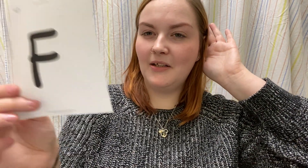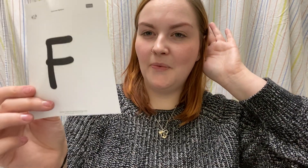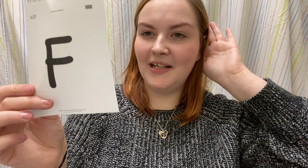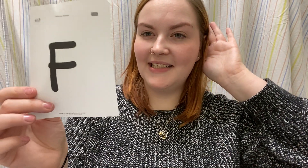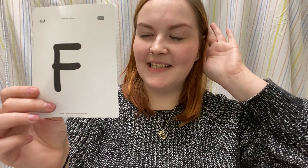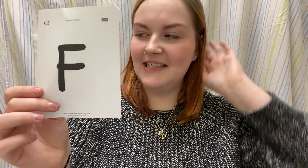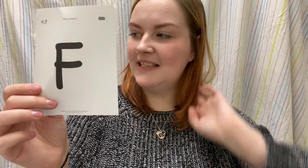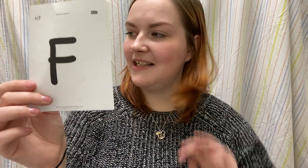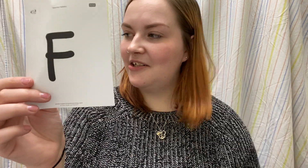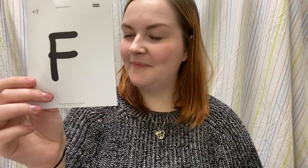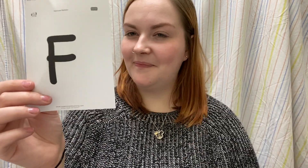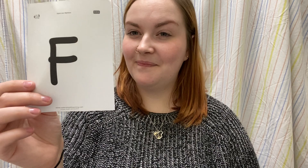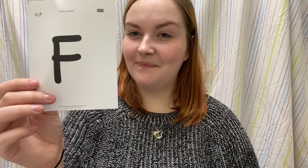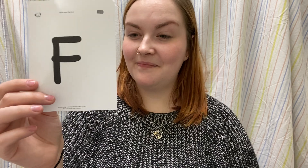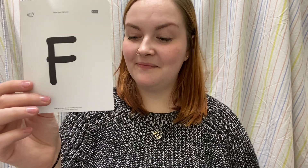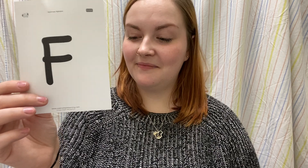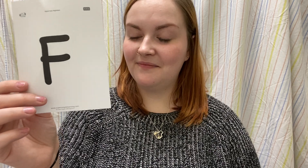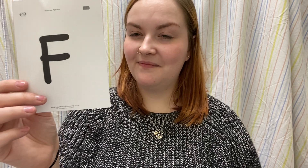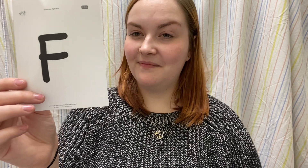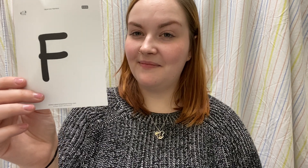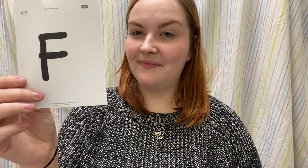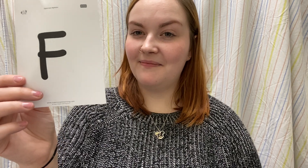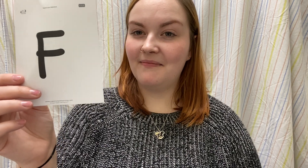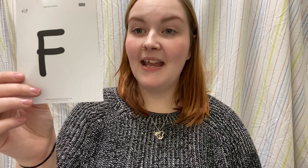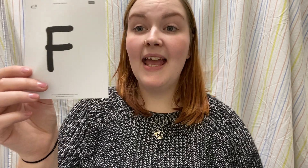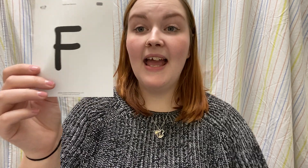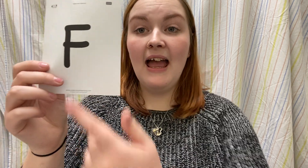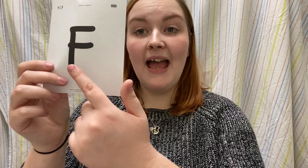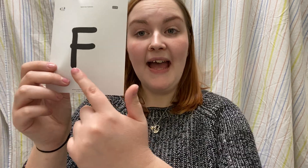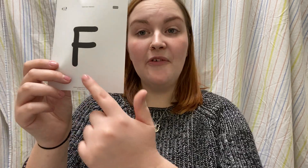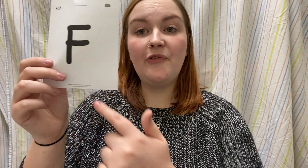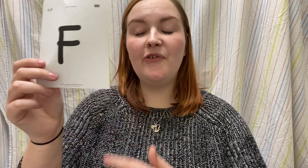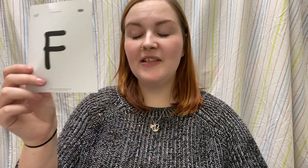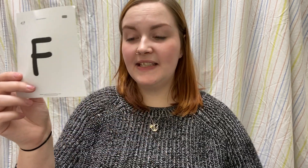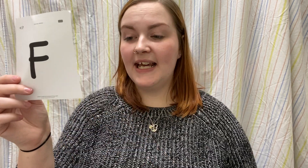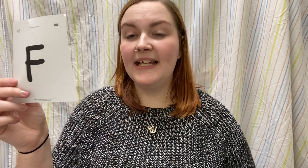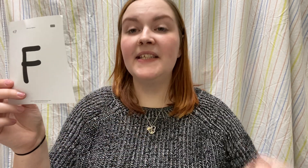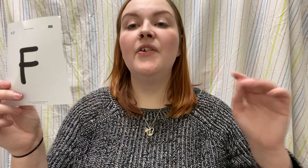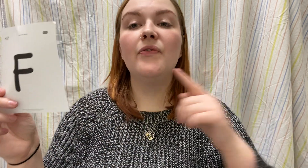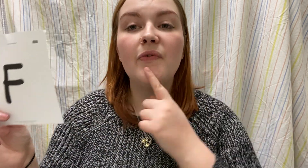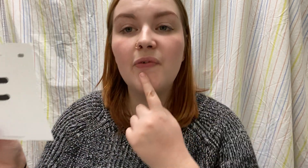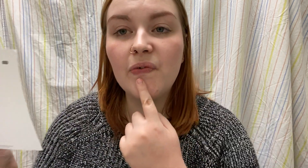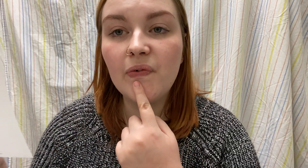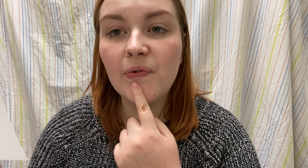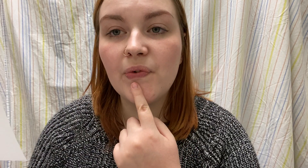What is this letter? F says